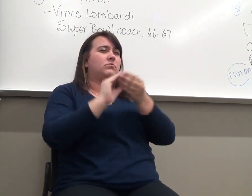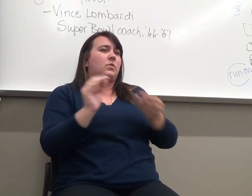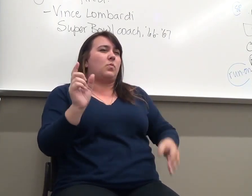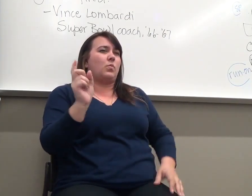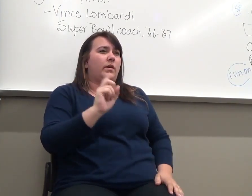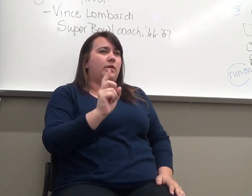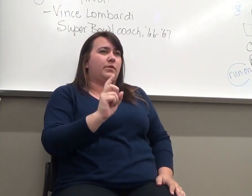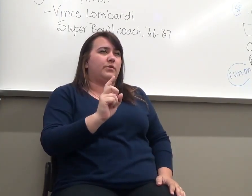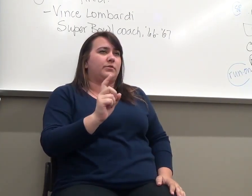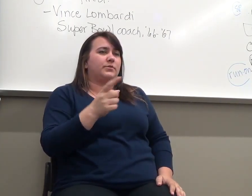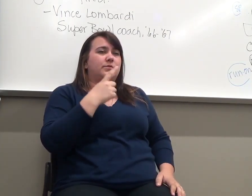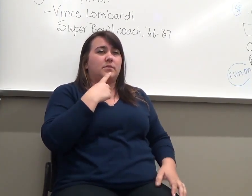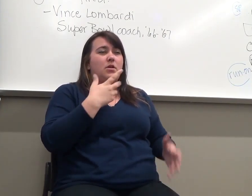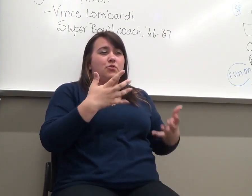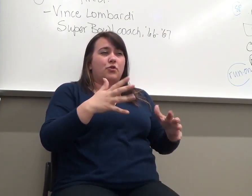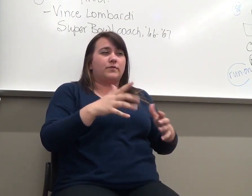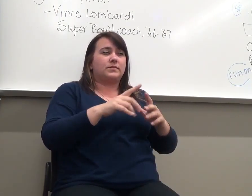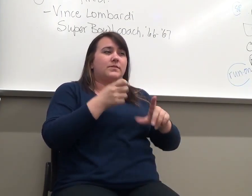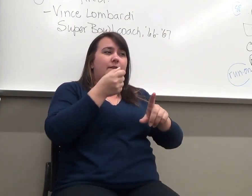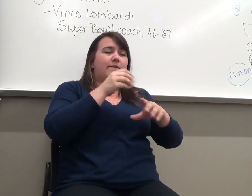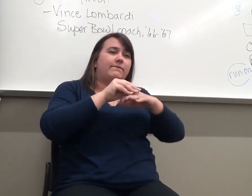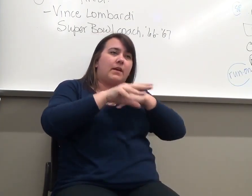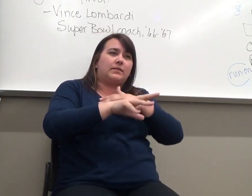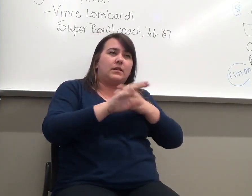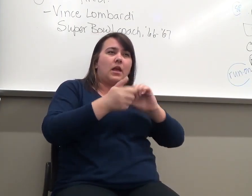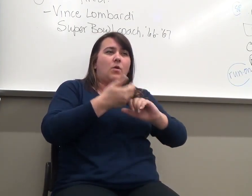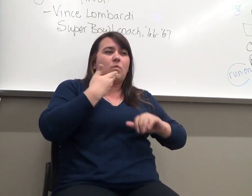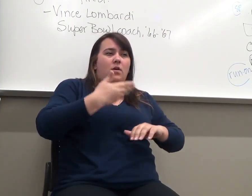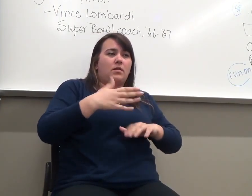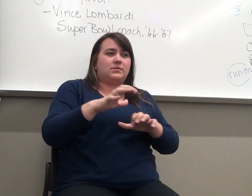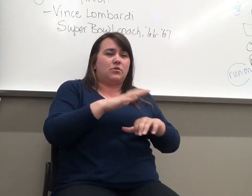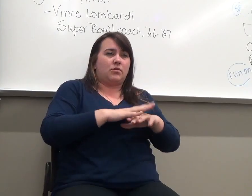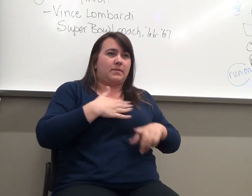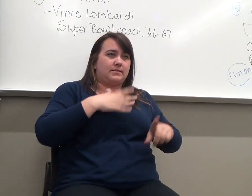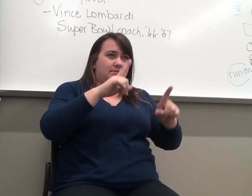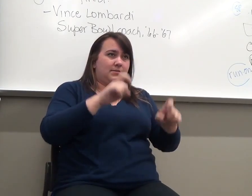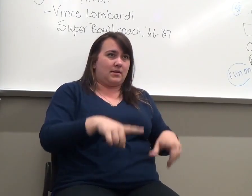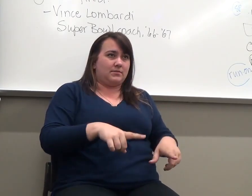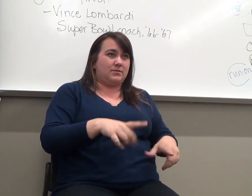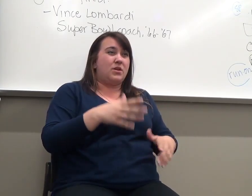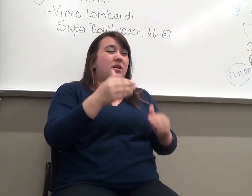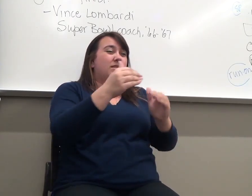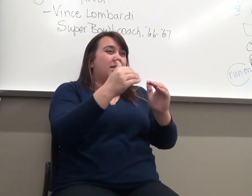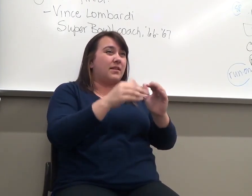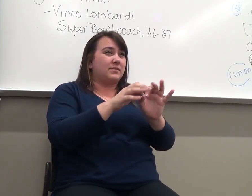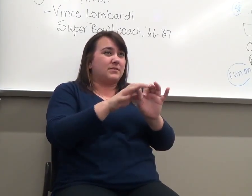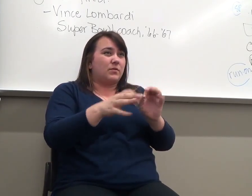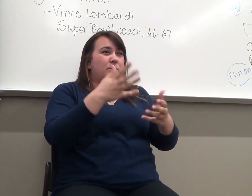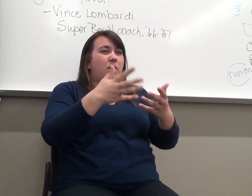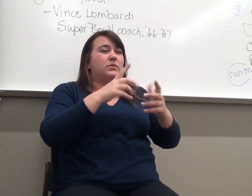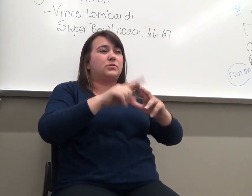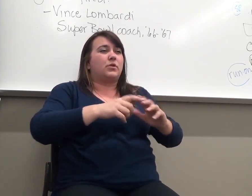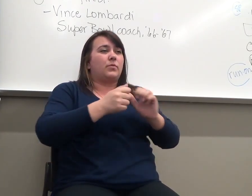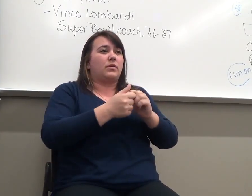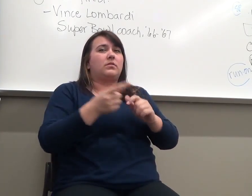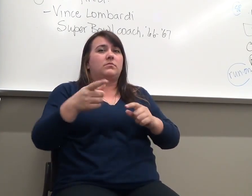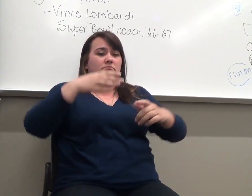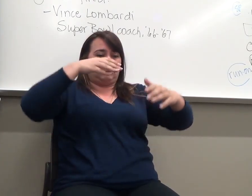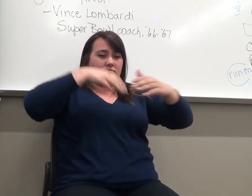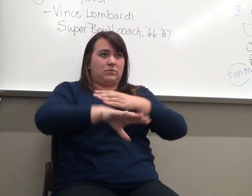Nervousness affected how well I did on my test. Yeah, probably as when he walks into the test, right? He walks into the classroom and